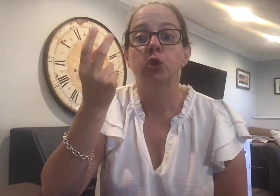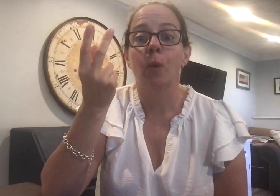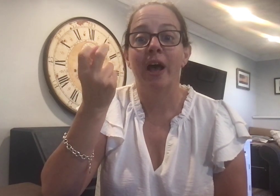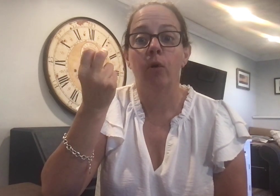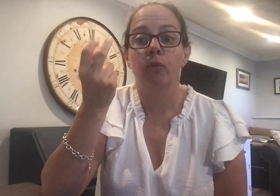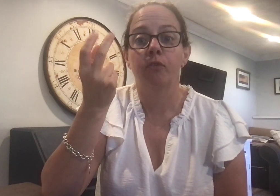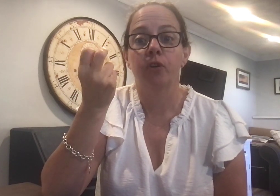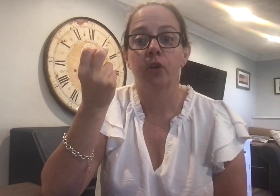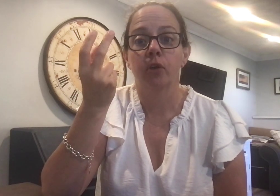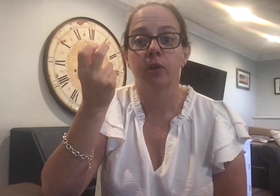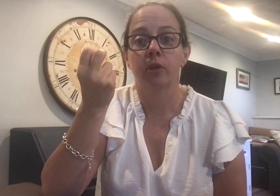12,